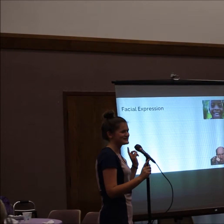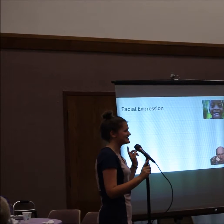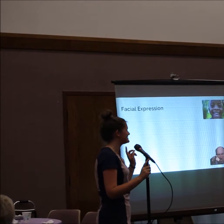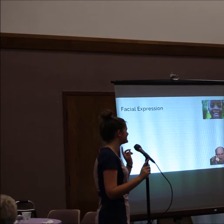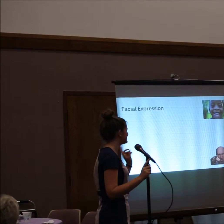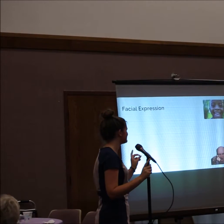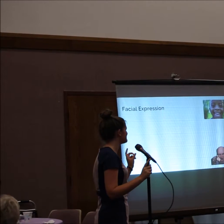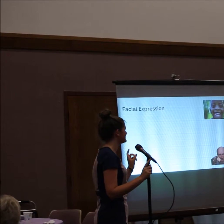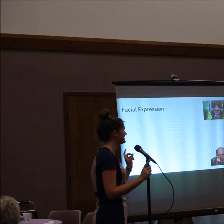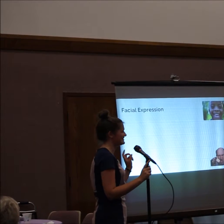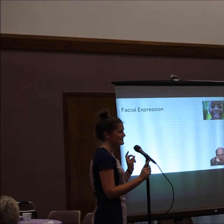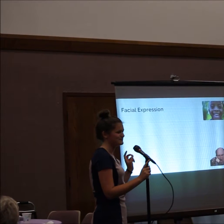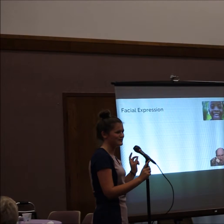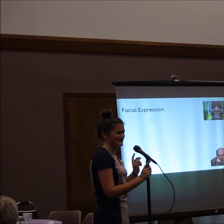I want that boy.